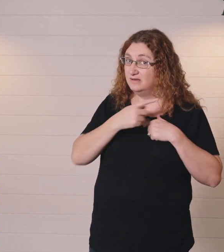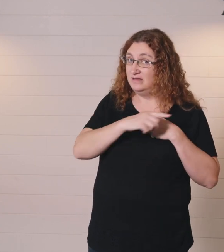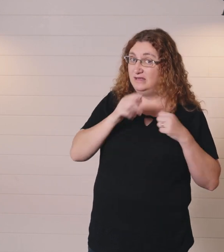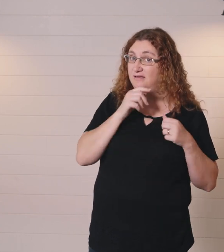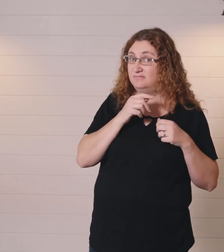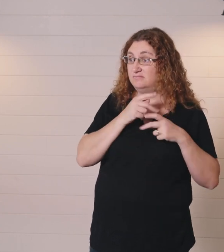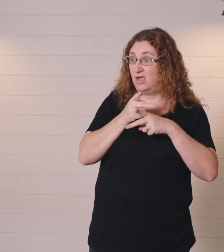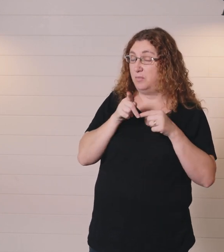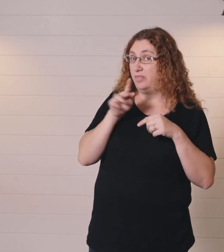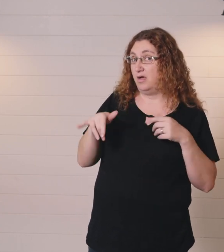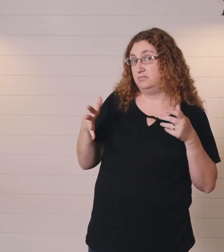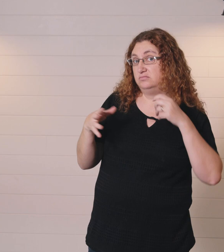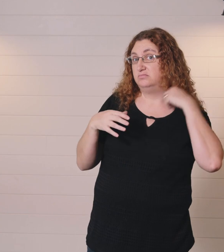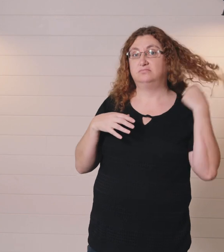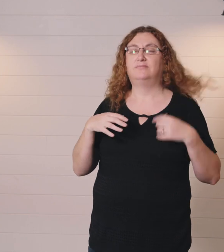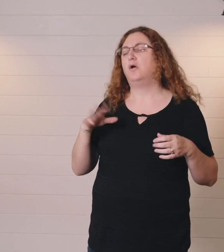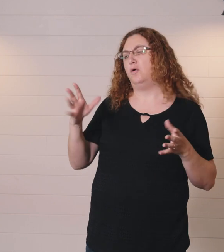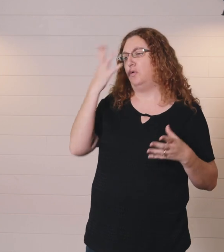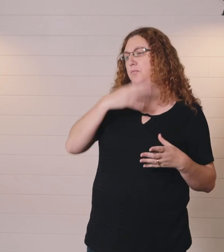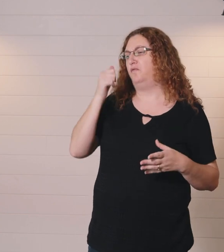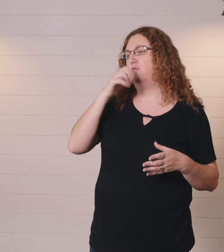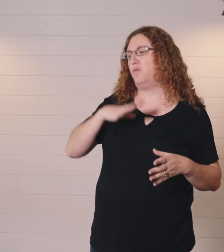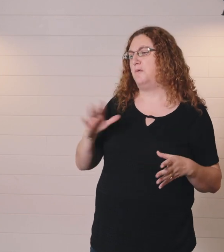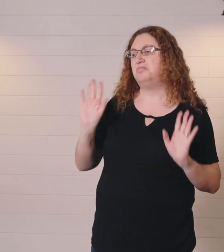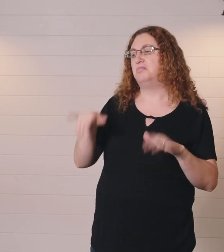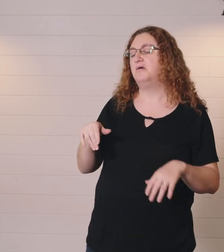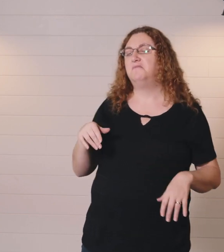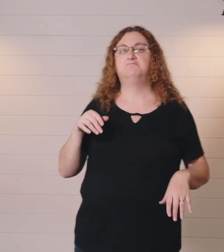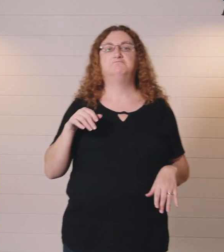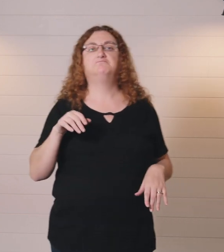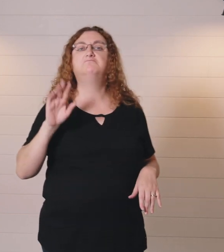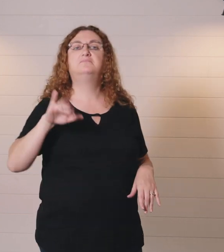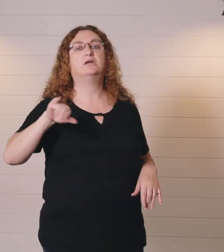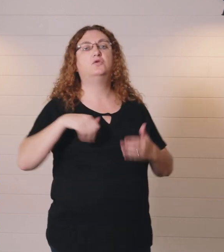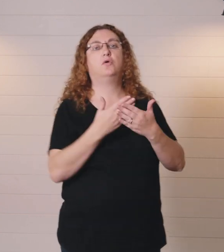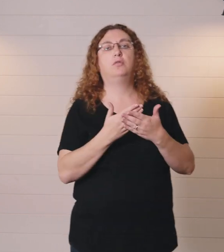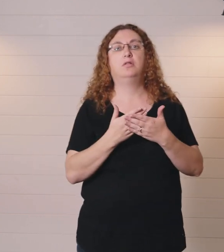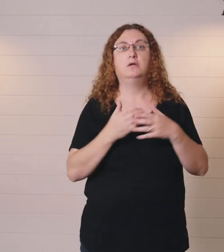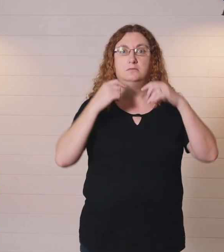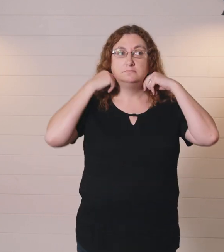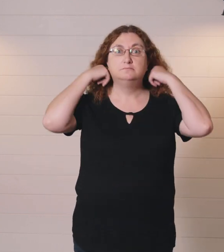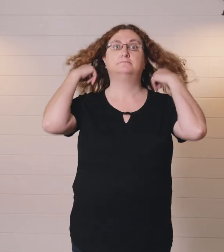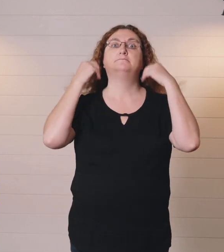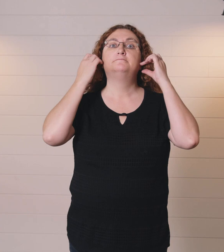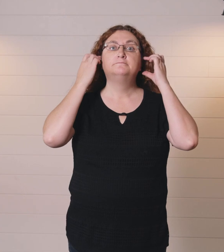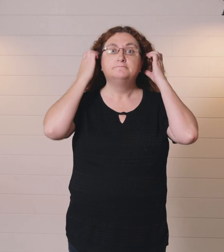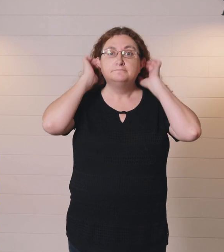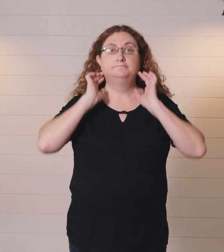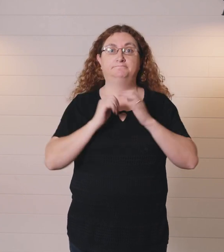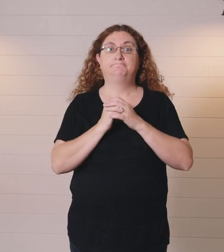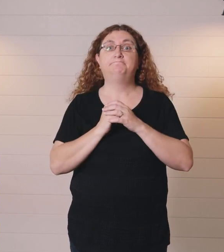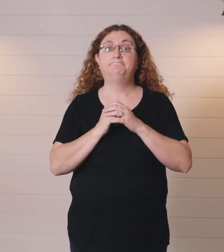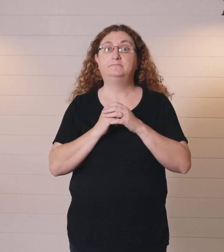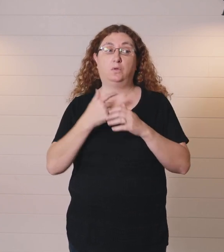care? Was she just another pretty face in a long line of one-night stands? And we could actually be quite hard